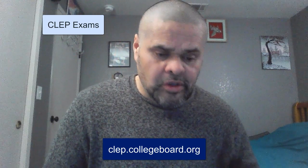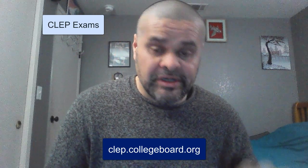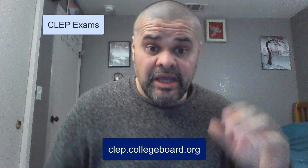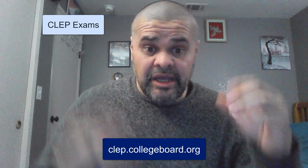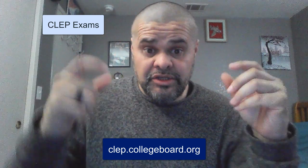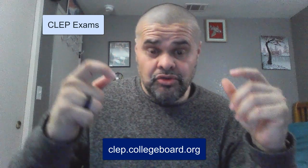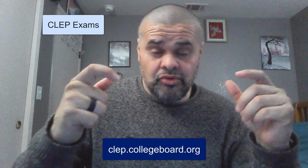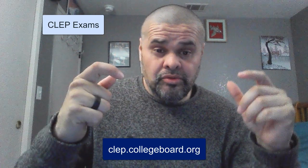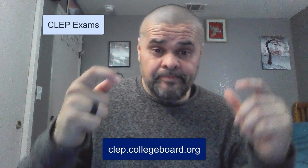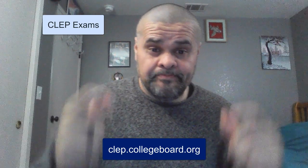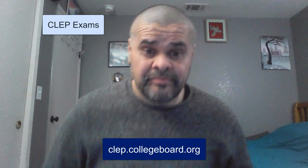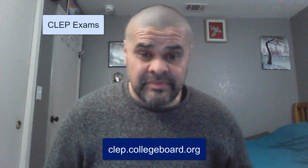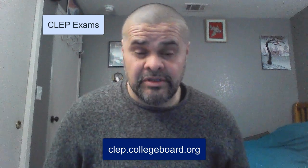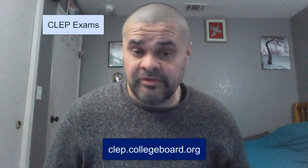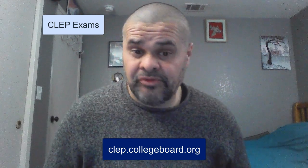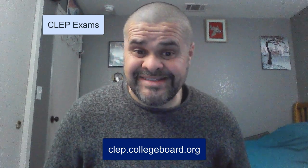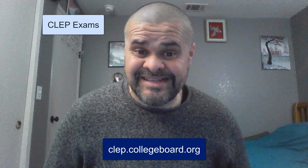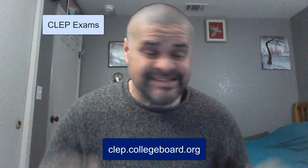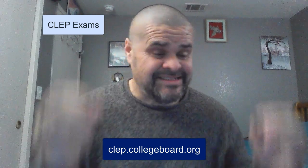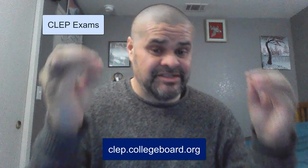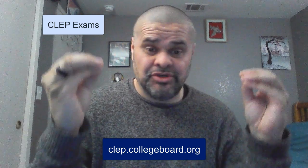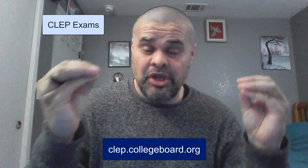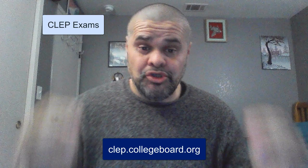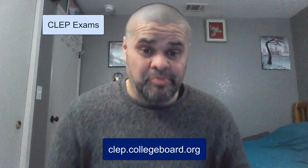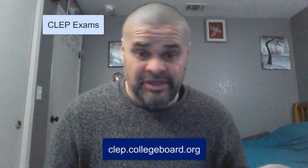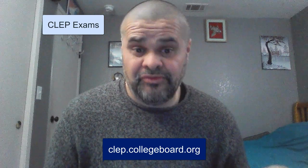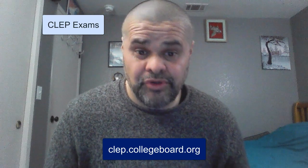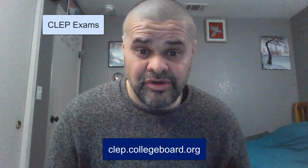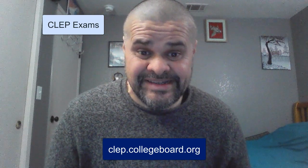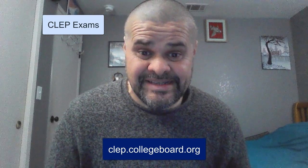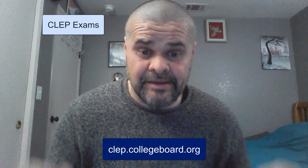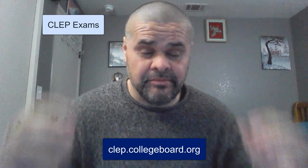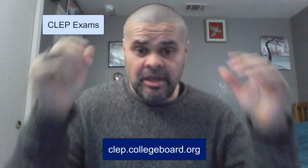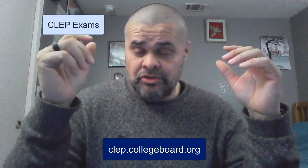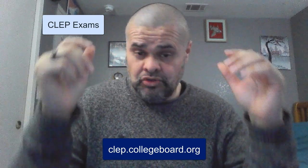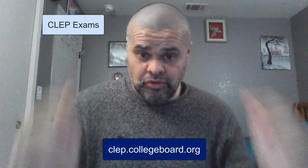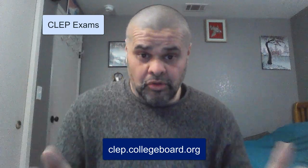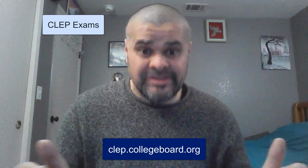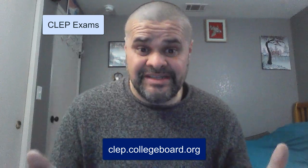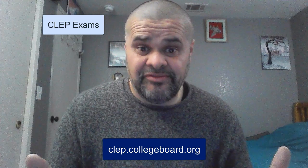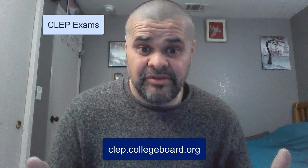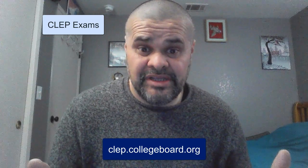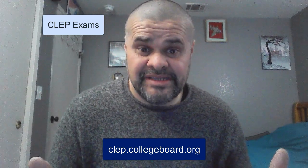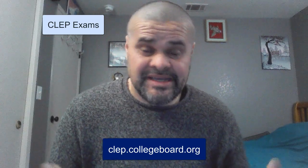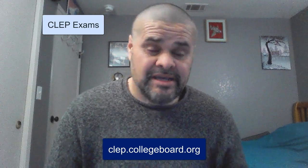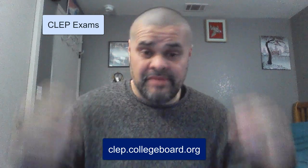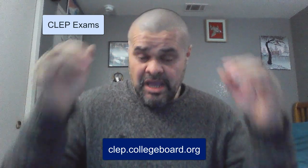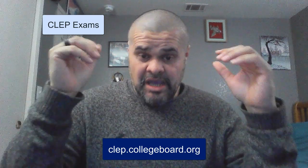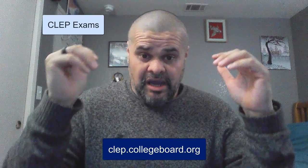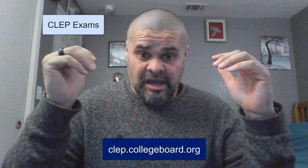college.collegeboard.org, and you look for a testing center. You pay for your exam. You go and sit for the exam.